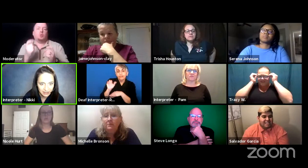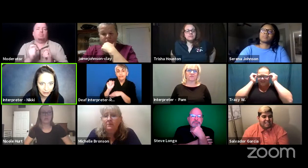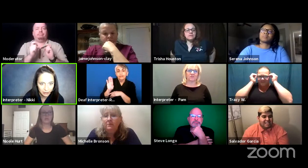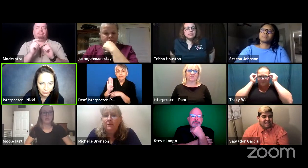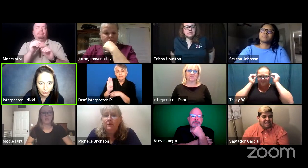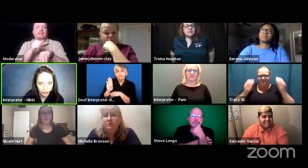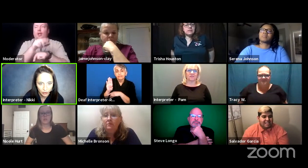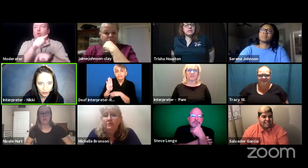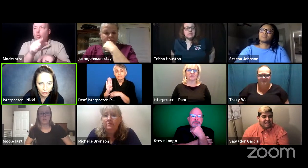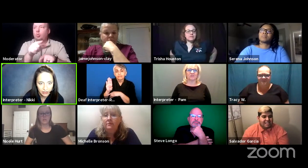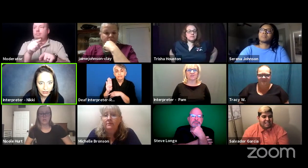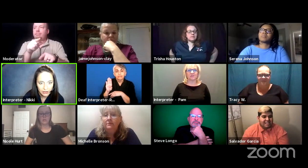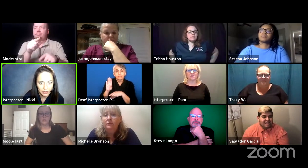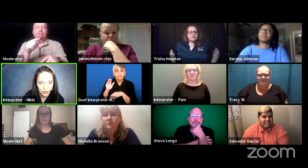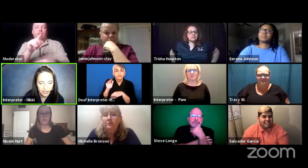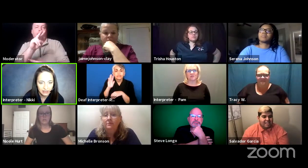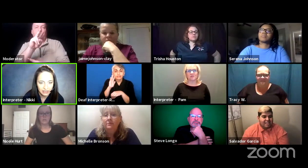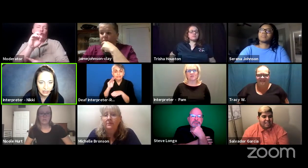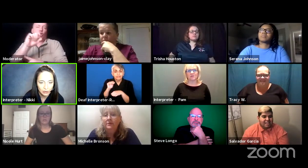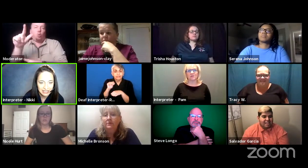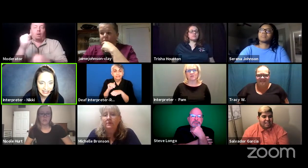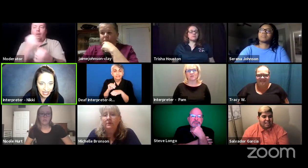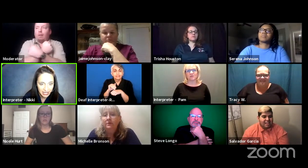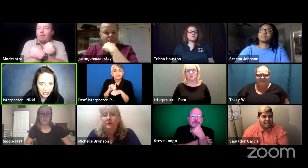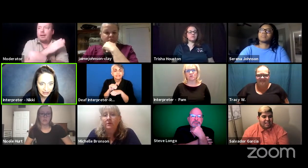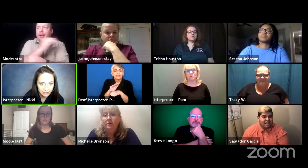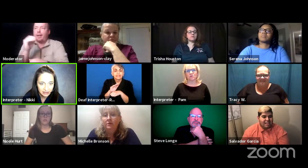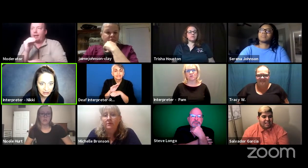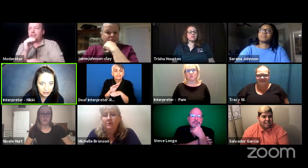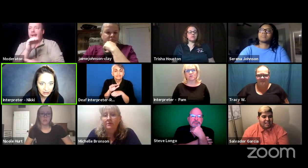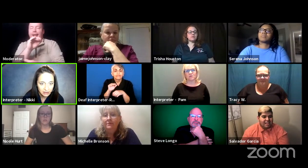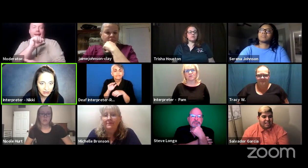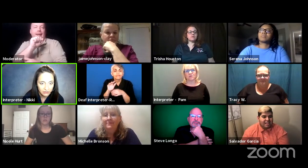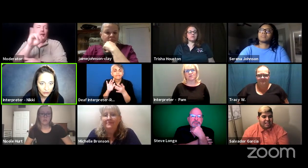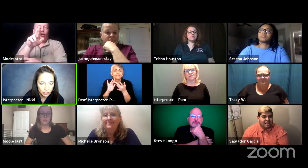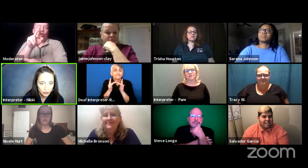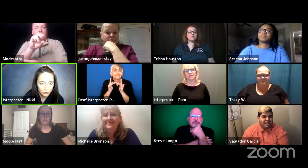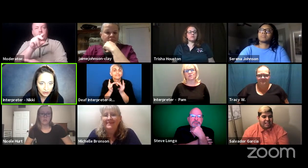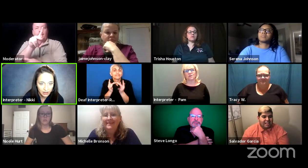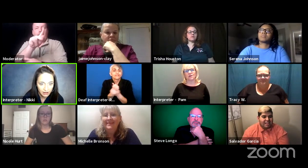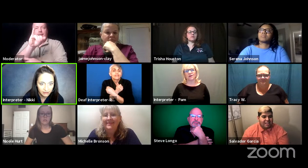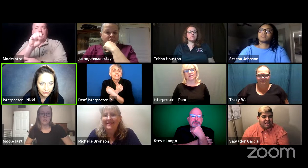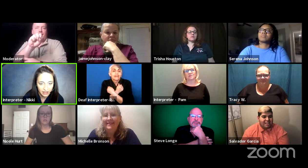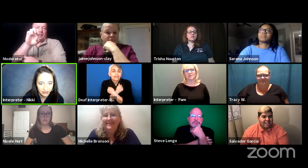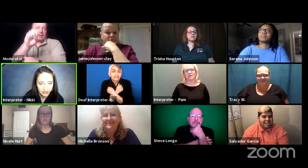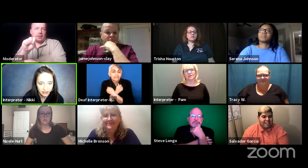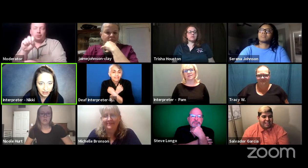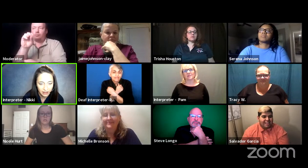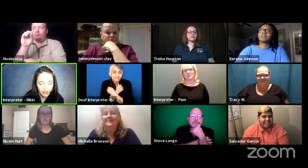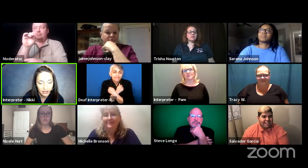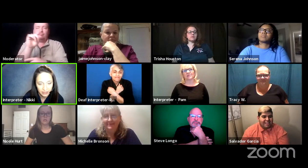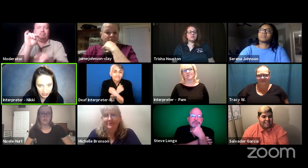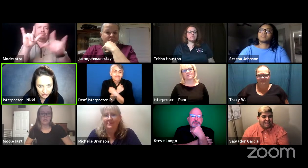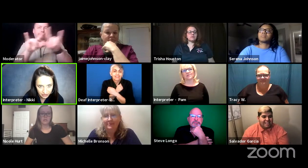same person from before, who said that he would send virtual love and air